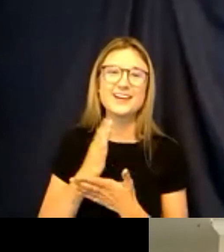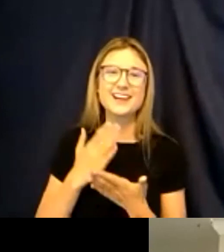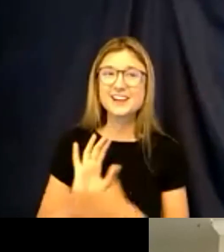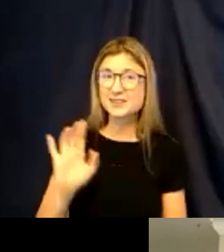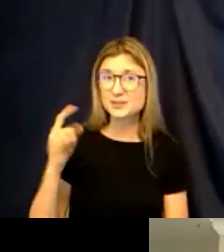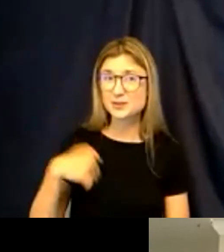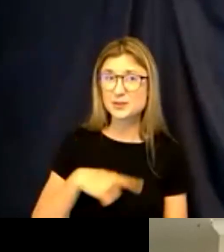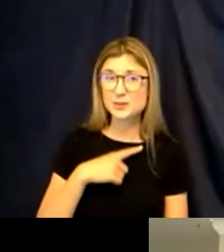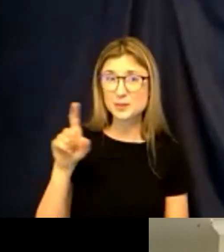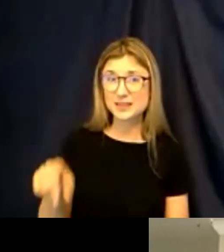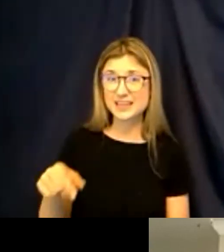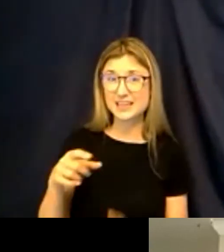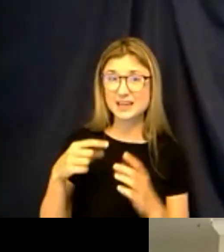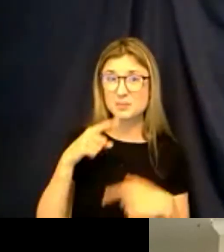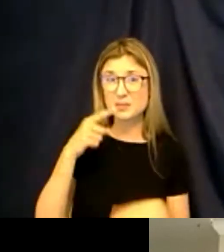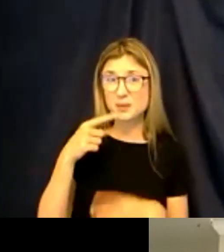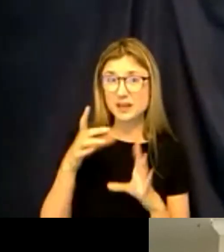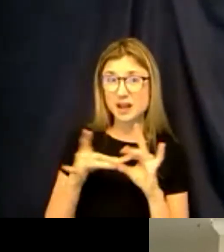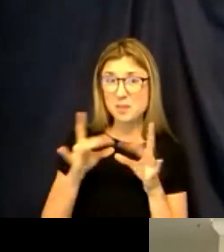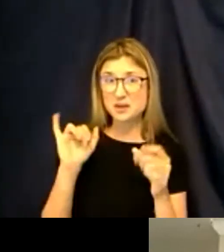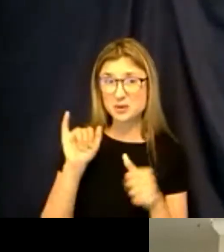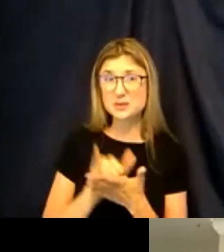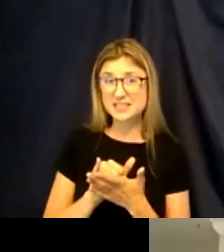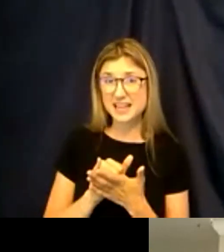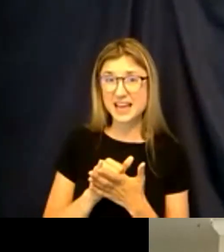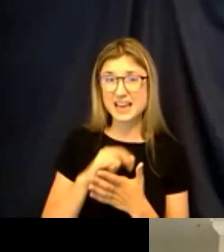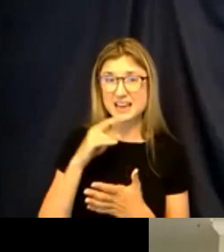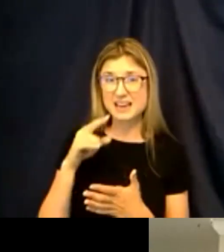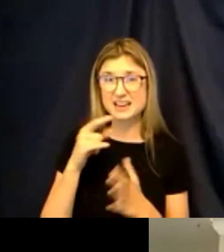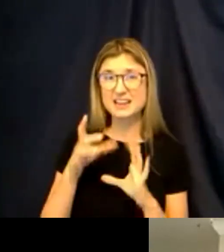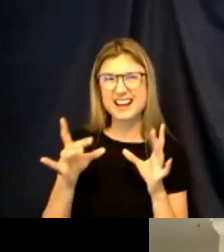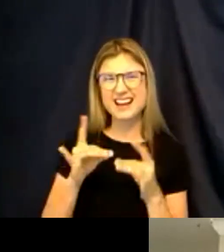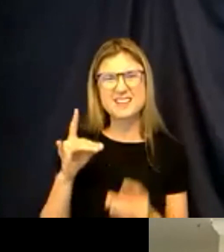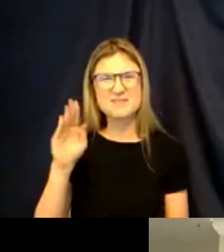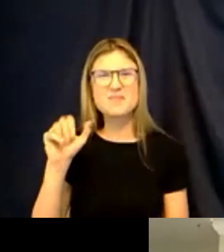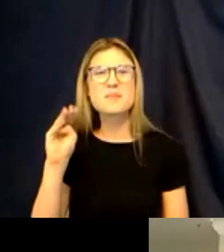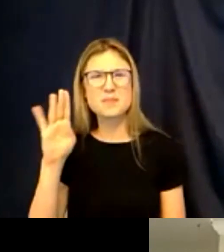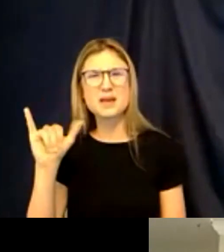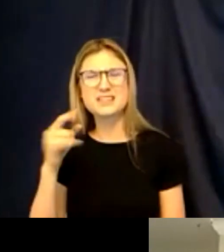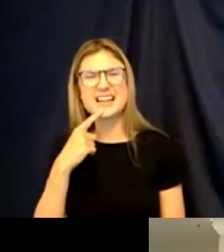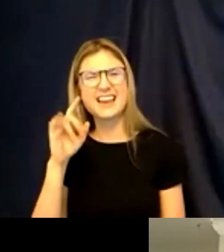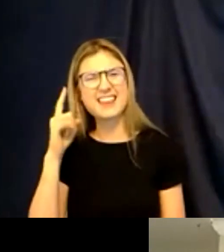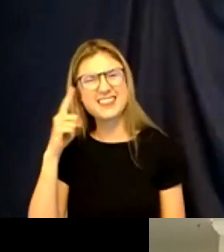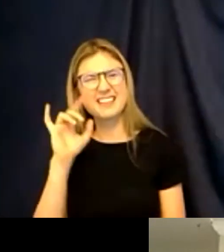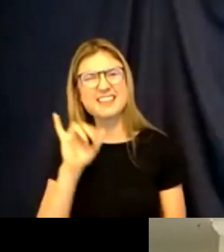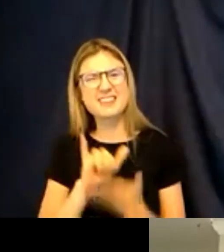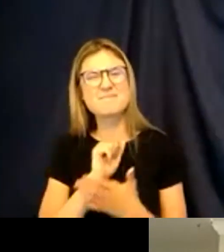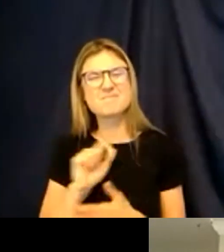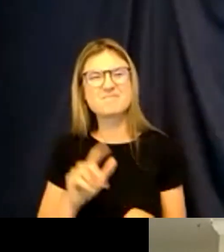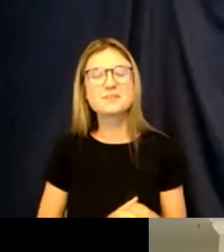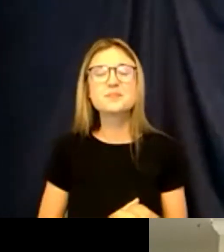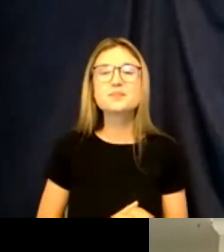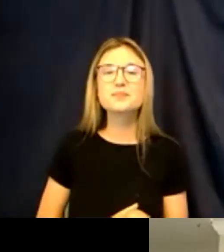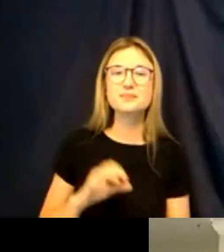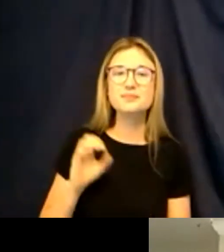need a public comment, or was that public comment, Bambi? I think that's public comment. No one else has their hand Okay. raised.